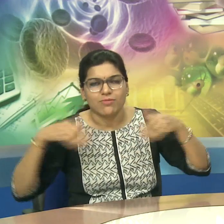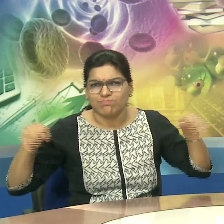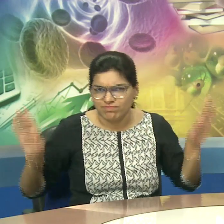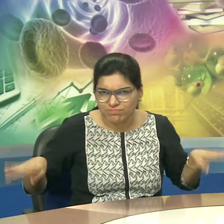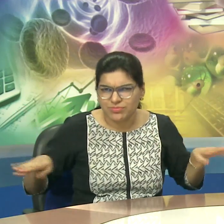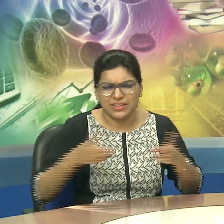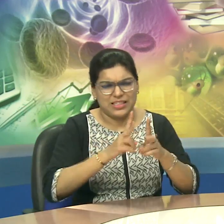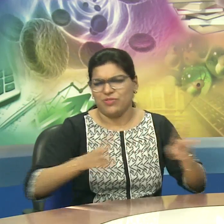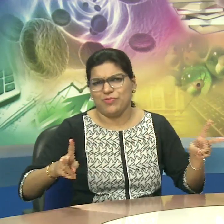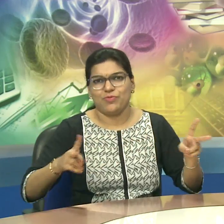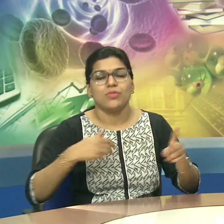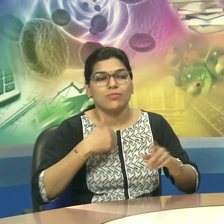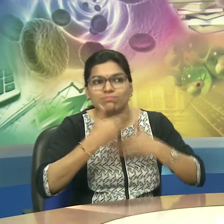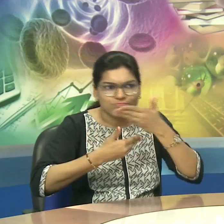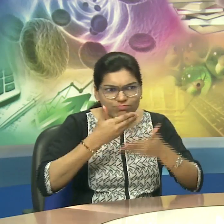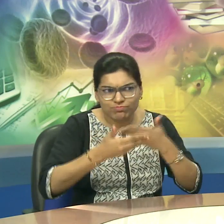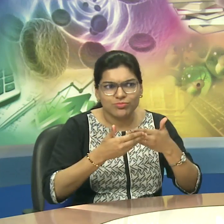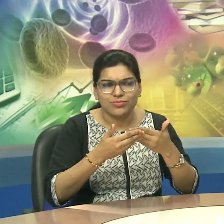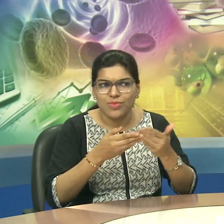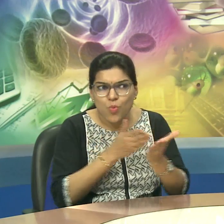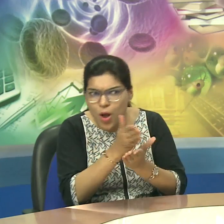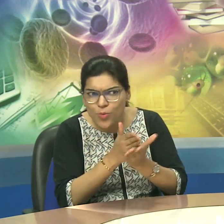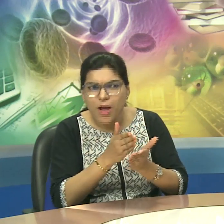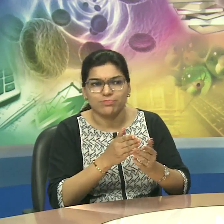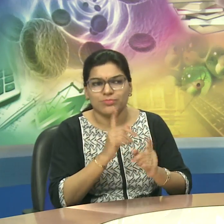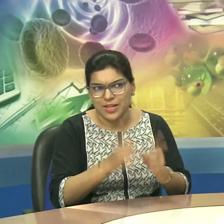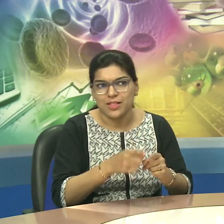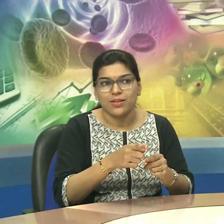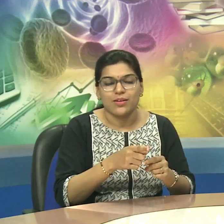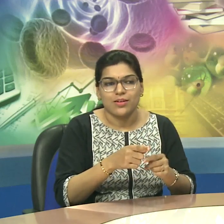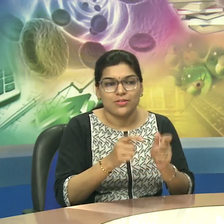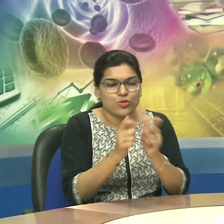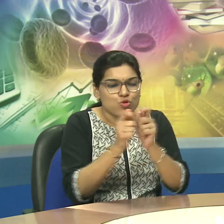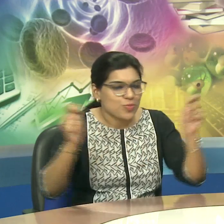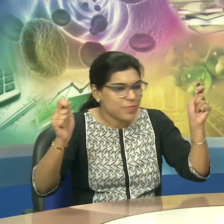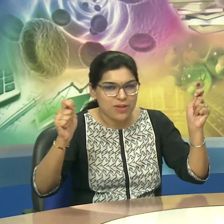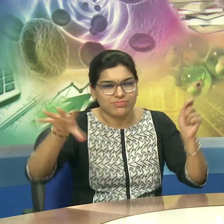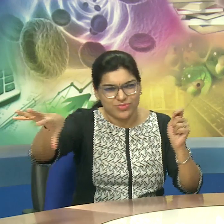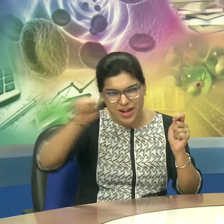and the pets need to be trained in a proper way, and there is a particular way of doing it.